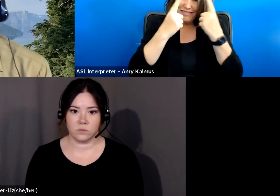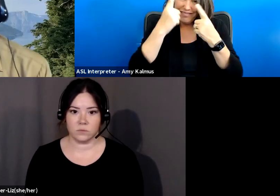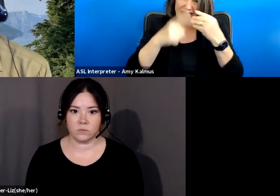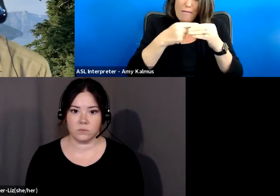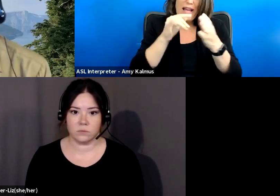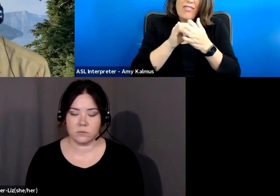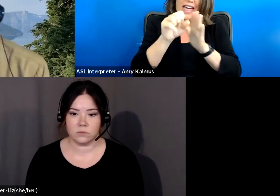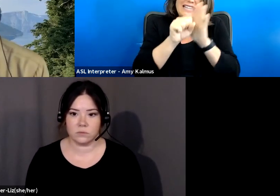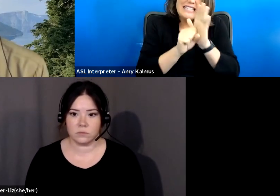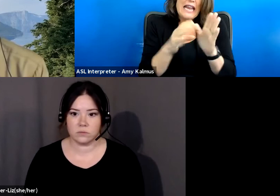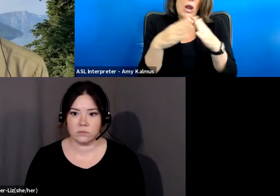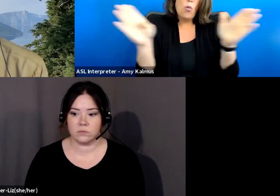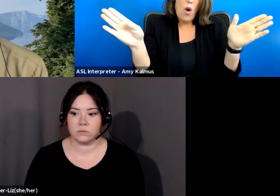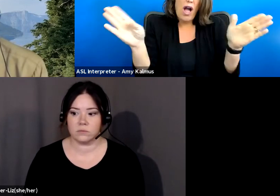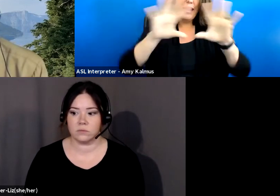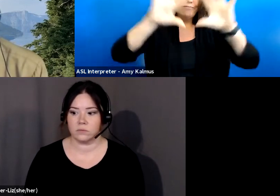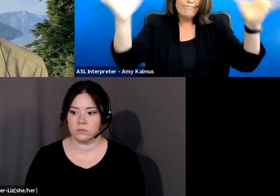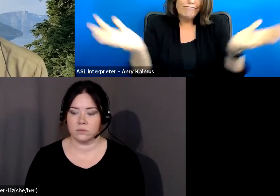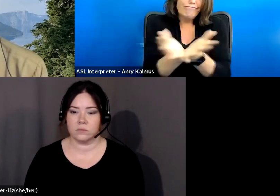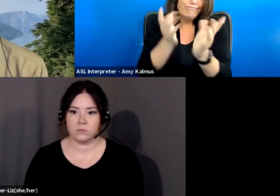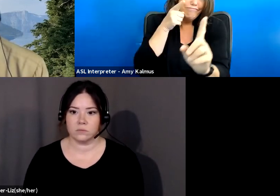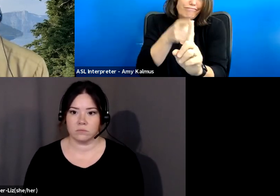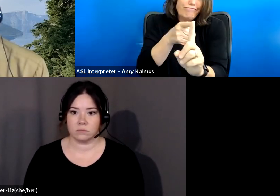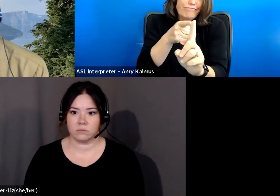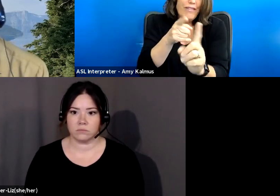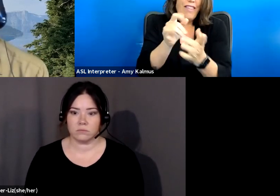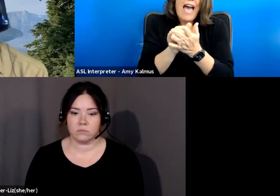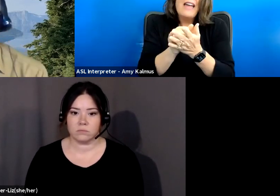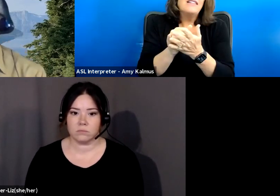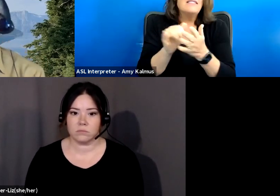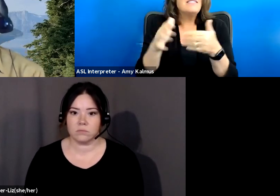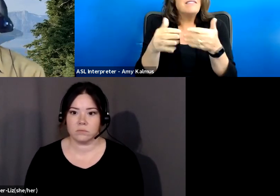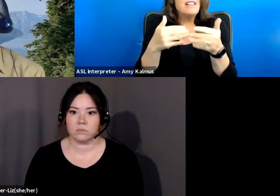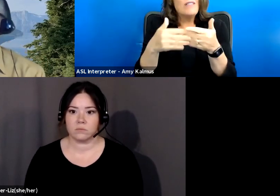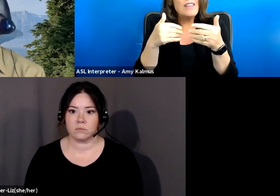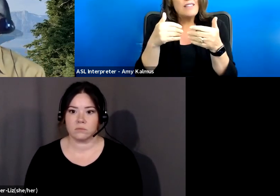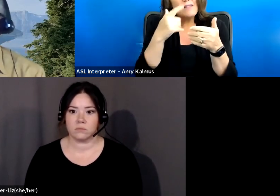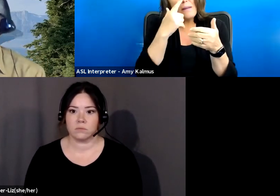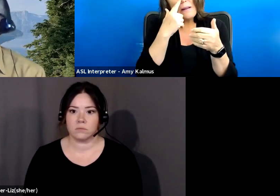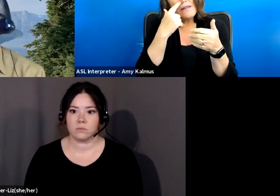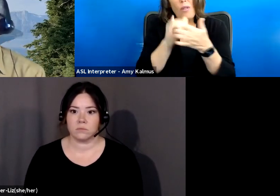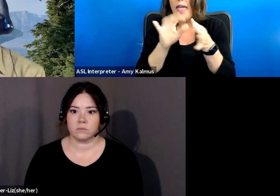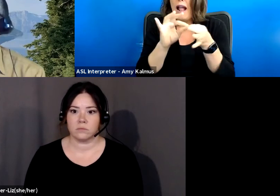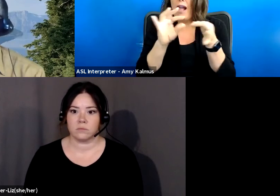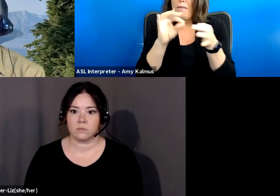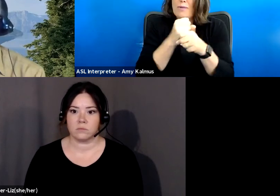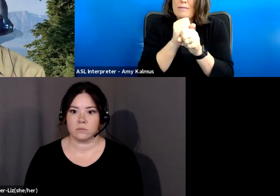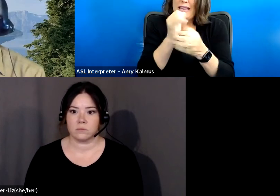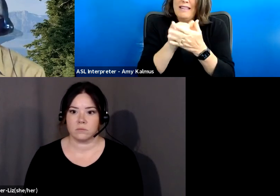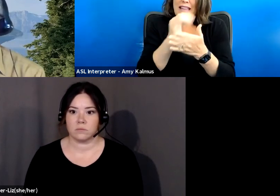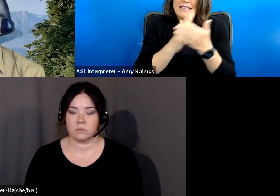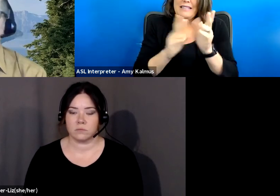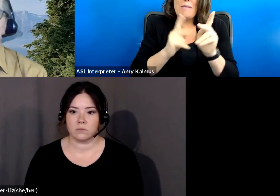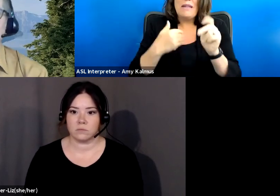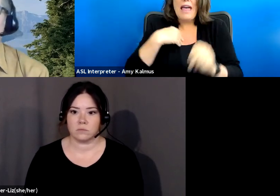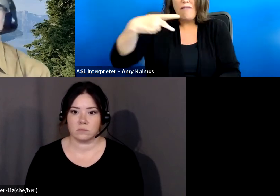that statewide aspect, that so even in the way that comment was made that some people have pet